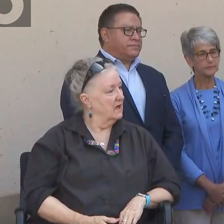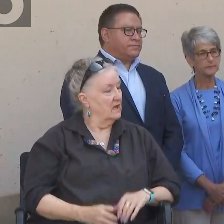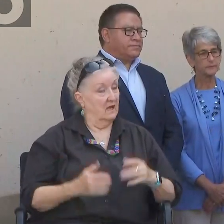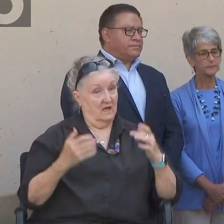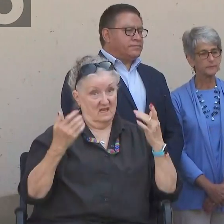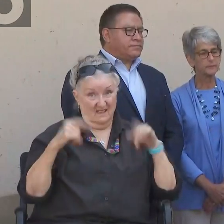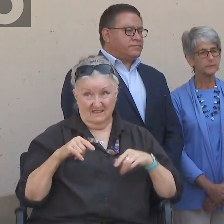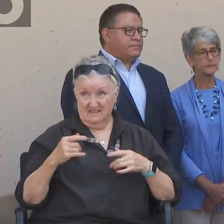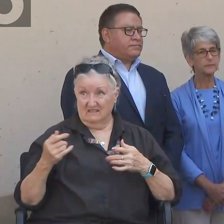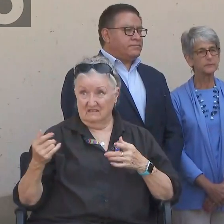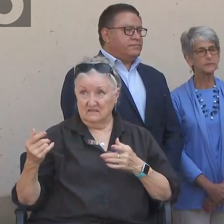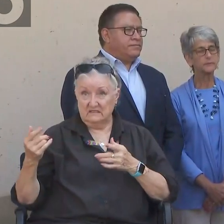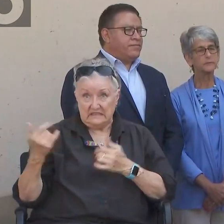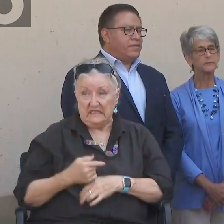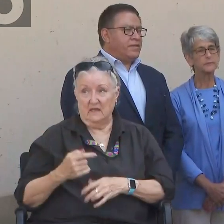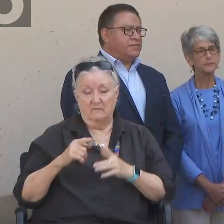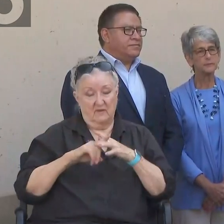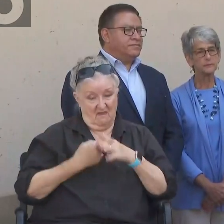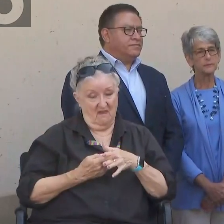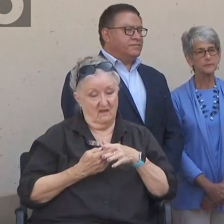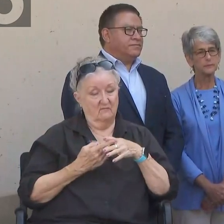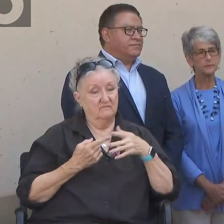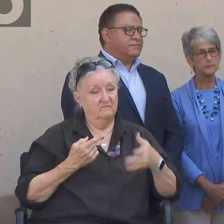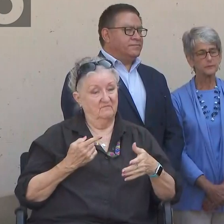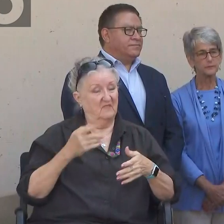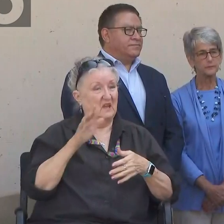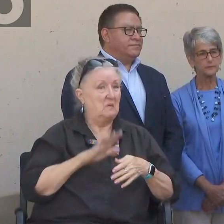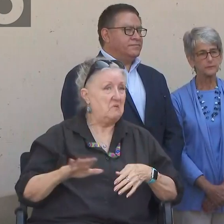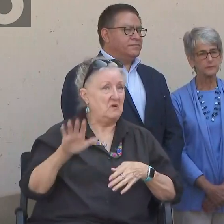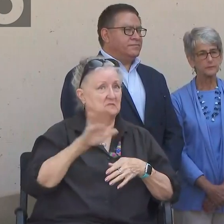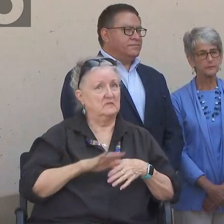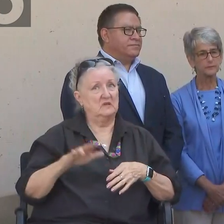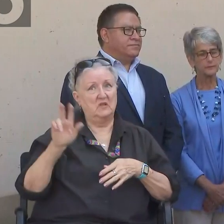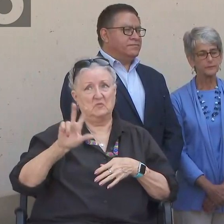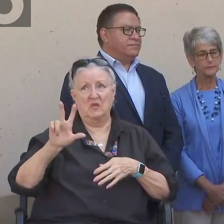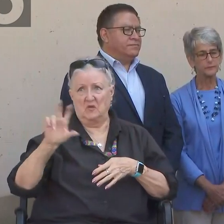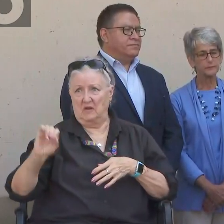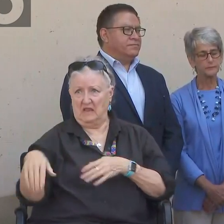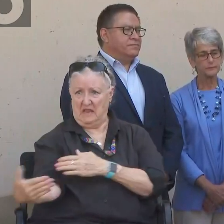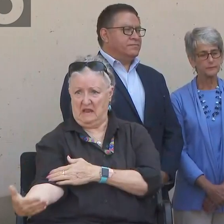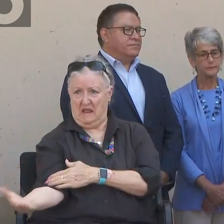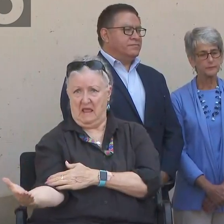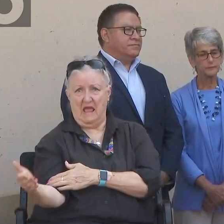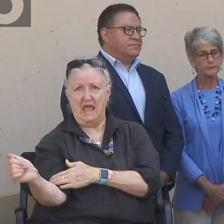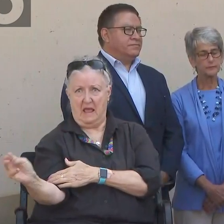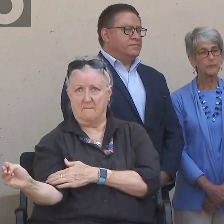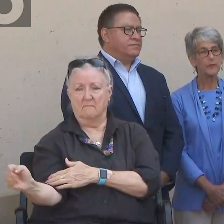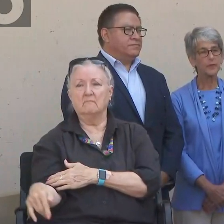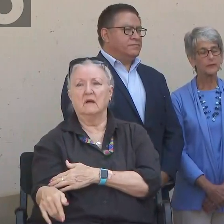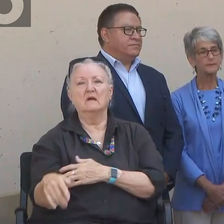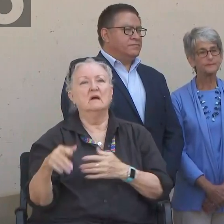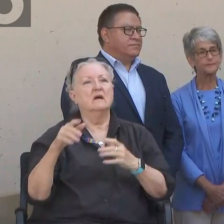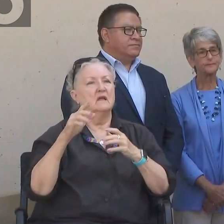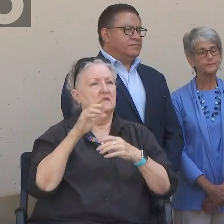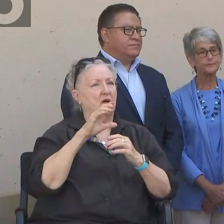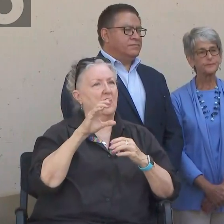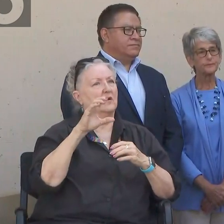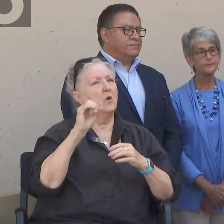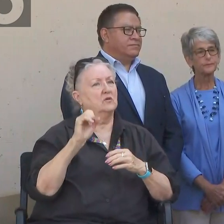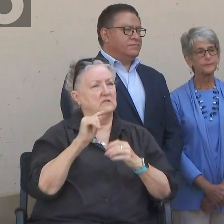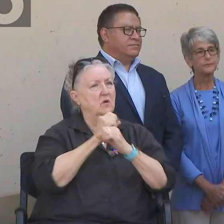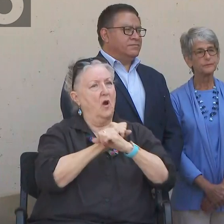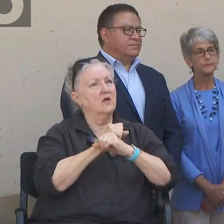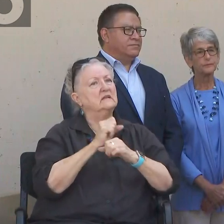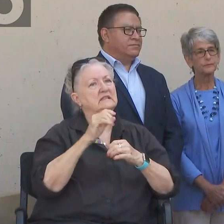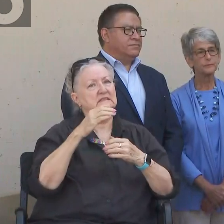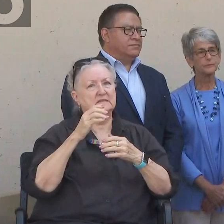The incident today began at approximately 3:30 a.m. The Coast Guard sector in Los Angeles